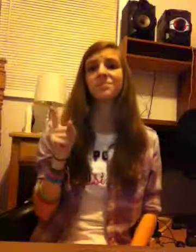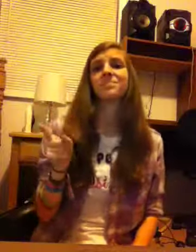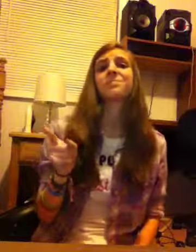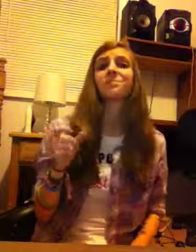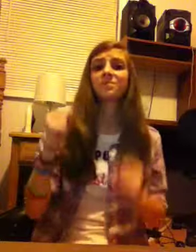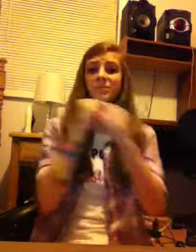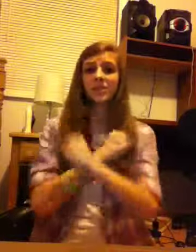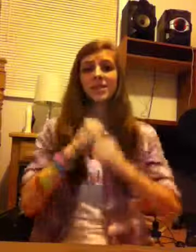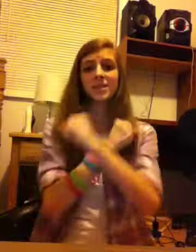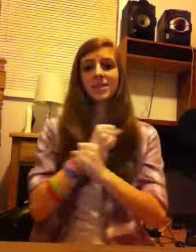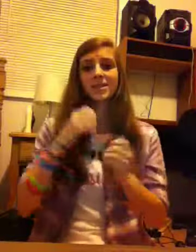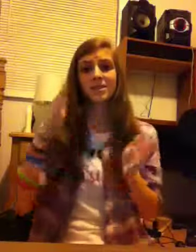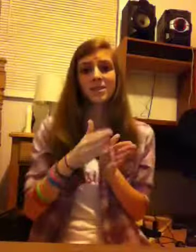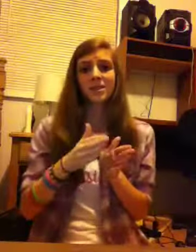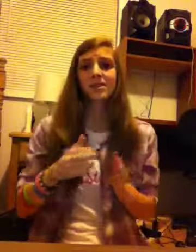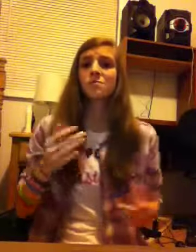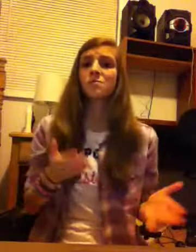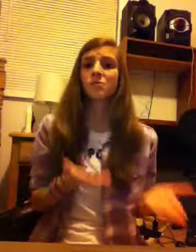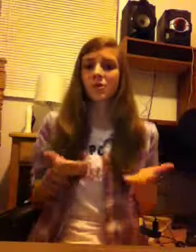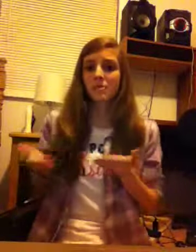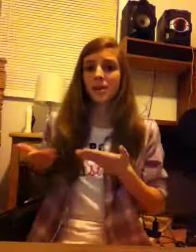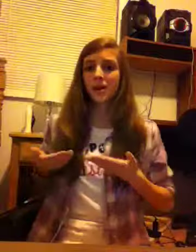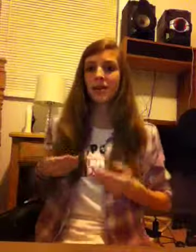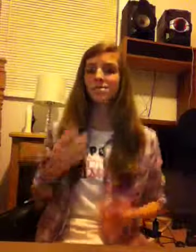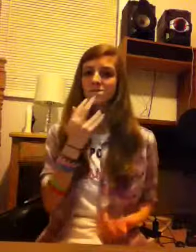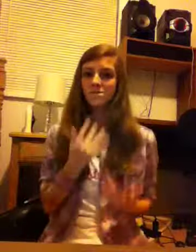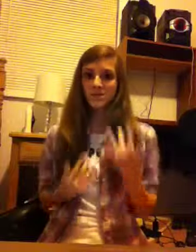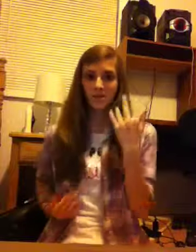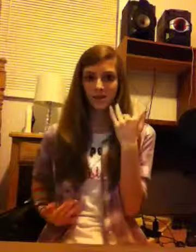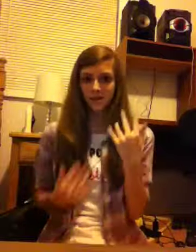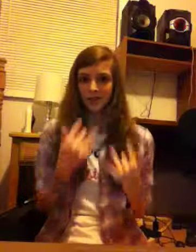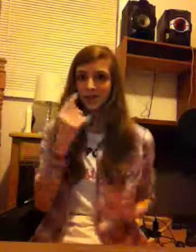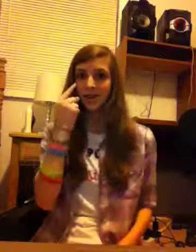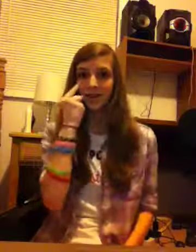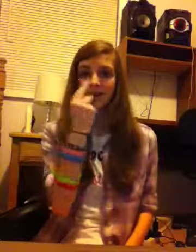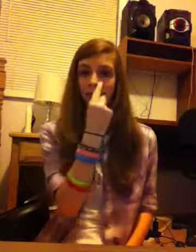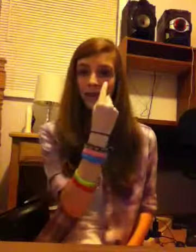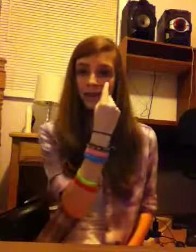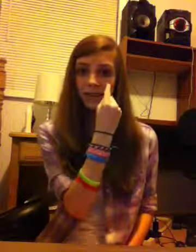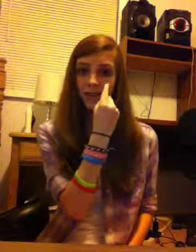fight just a little To bring back the fire in her eyes